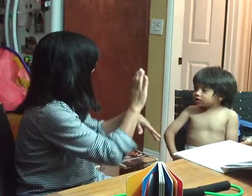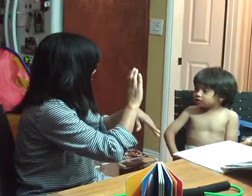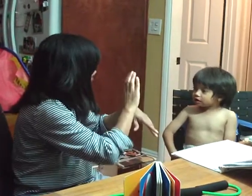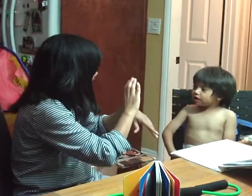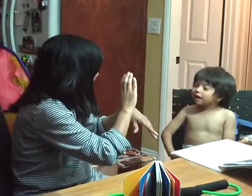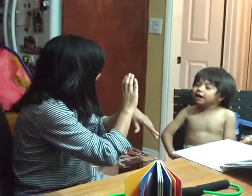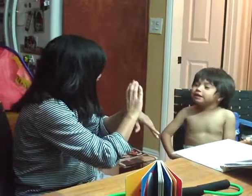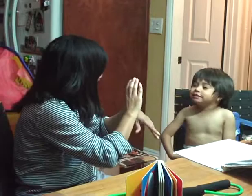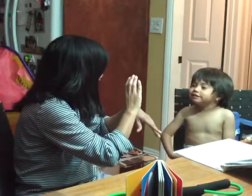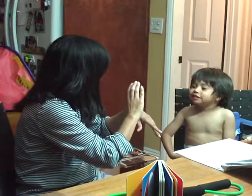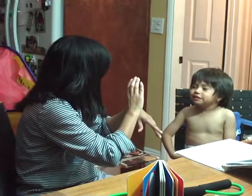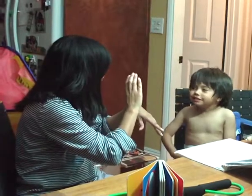Is that?